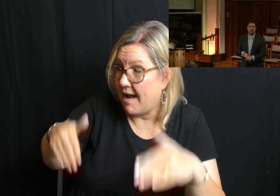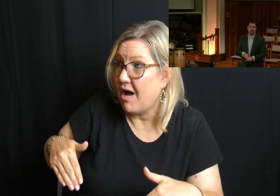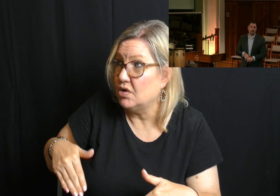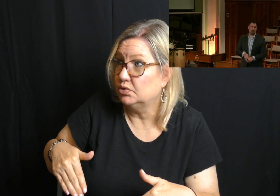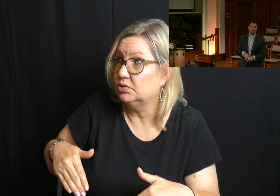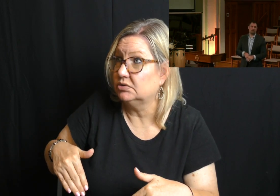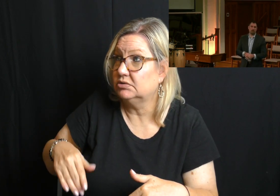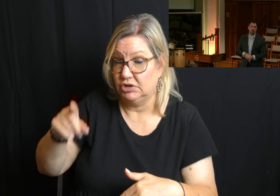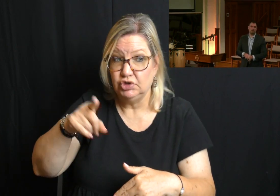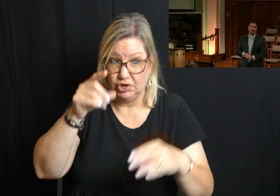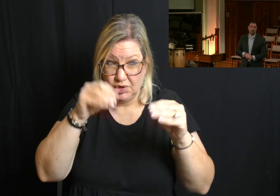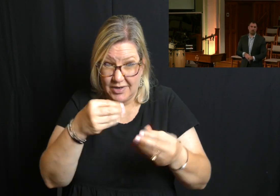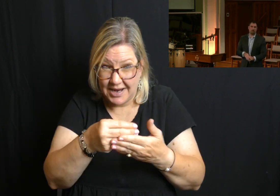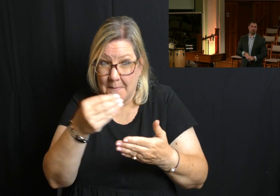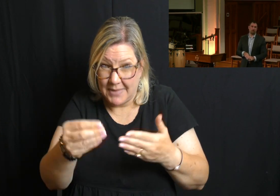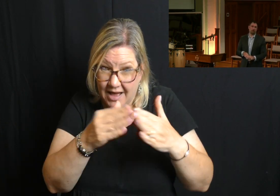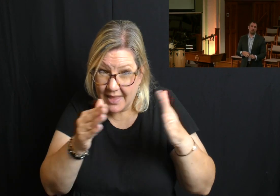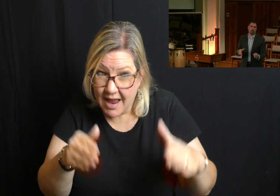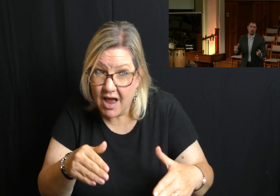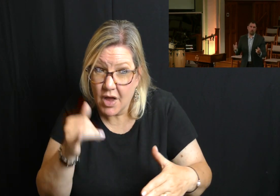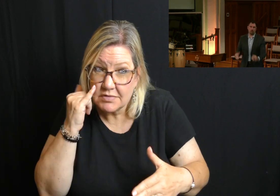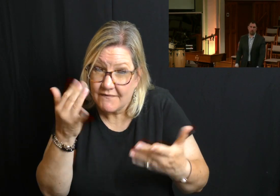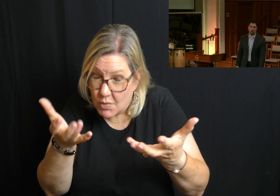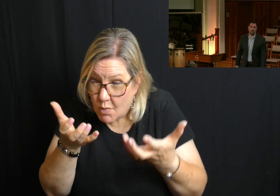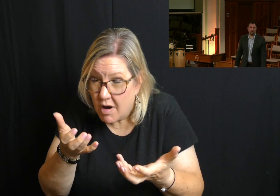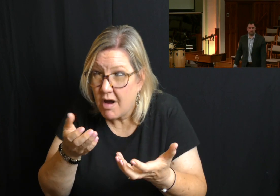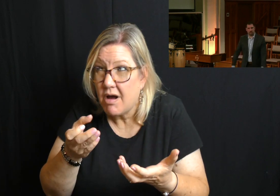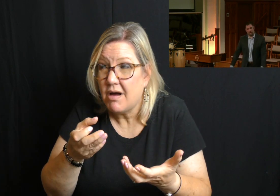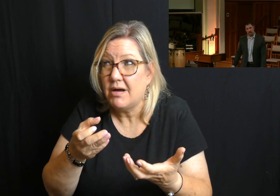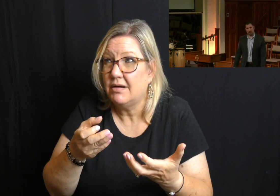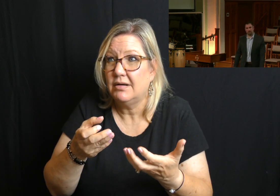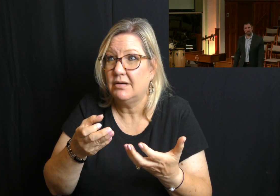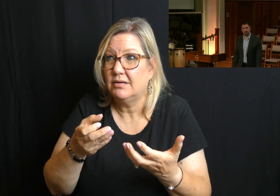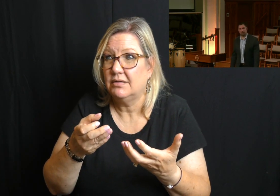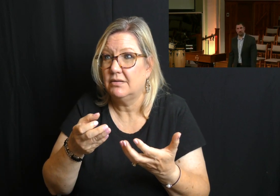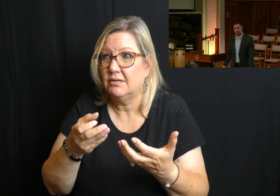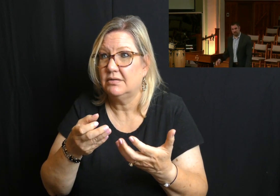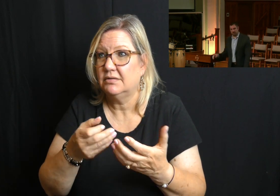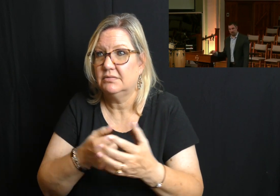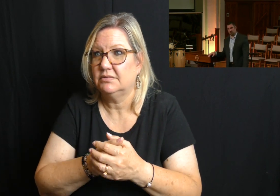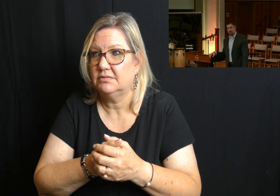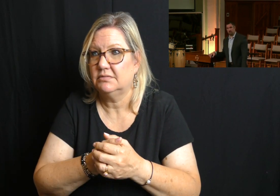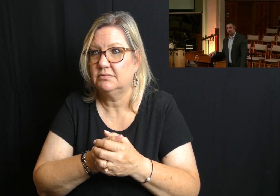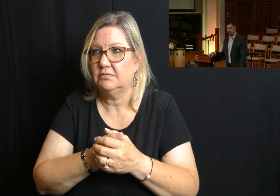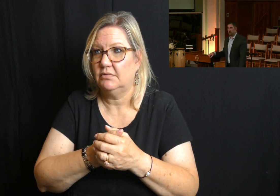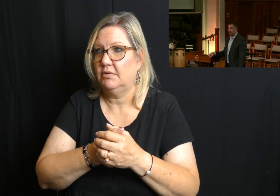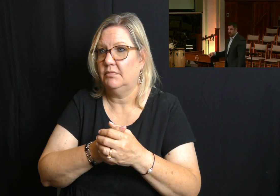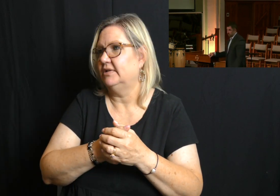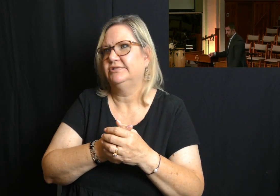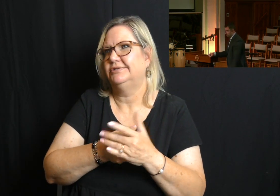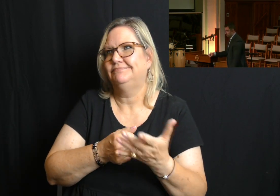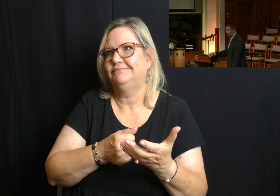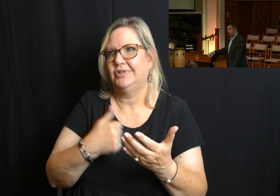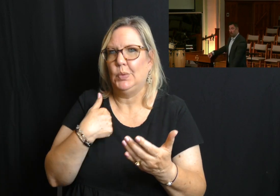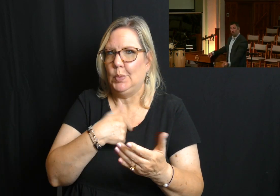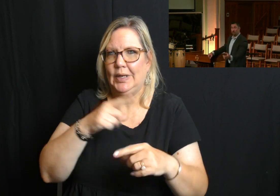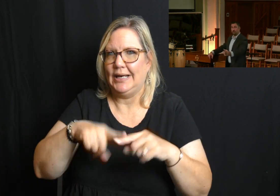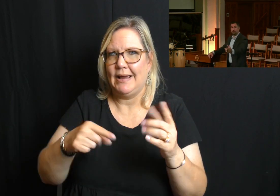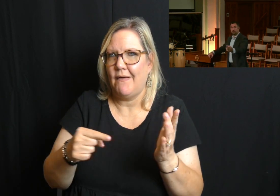You can buy the house if you want to, or, well, you can't afford the house, of course. She wants a little bit too much.